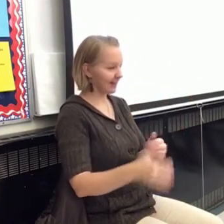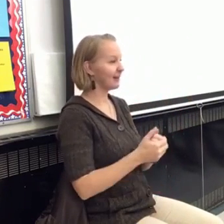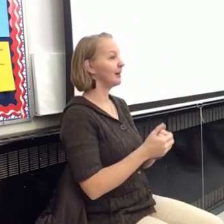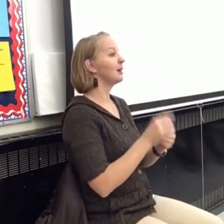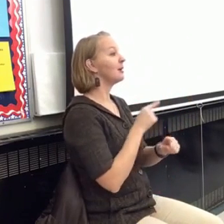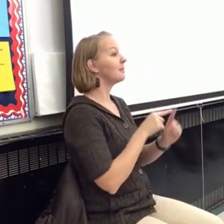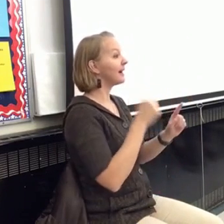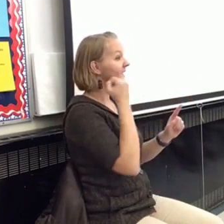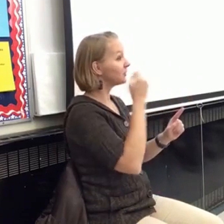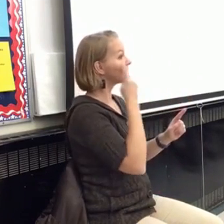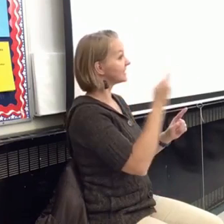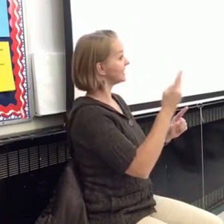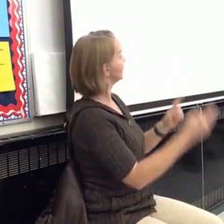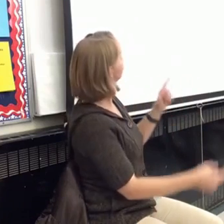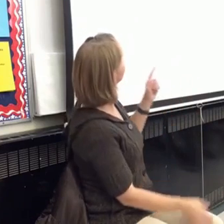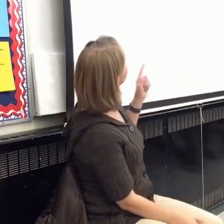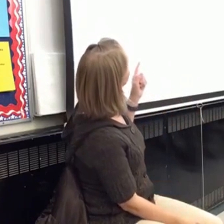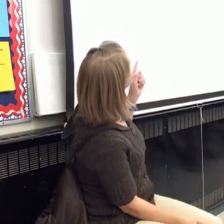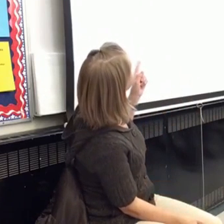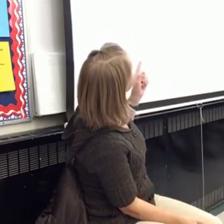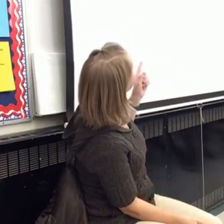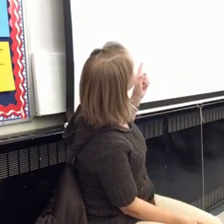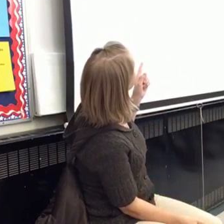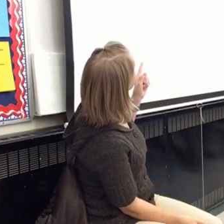But if you look at this right here,